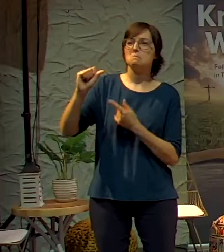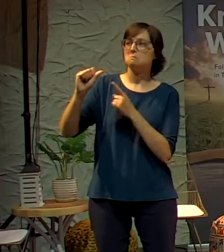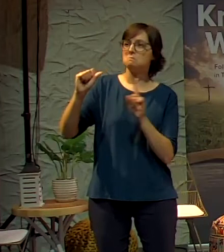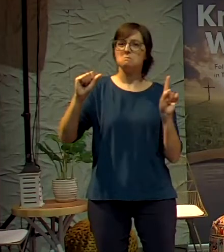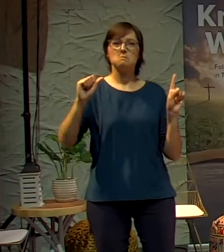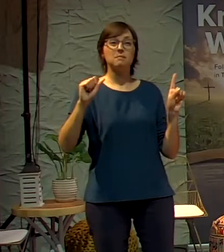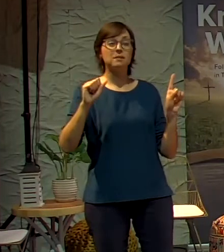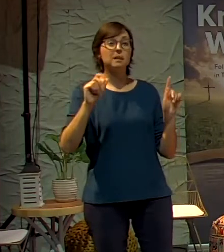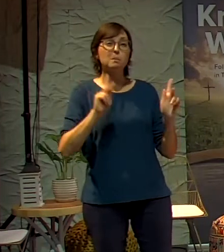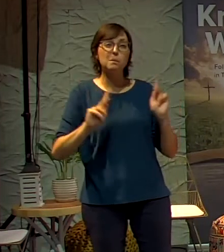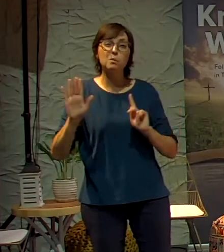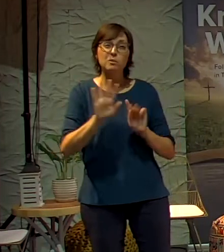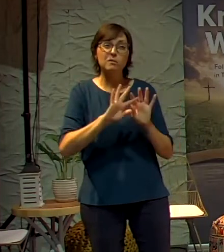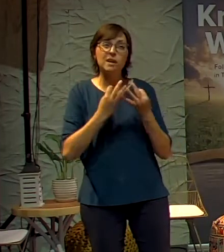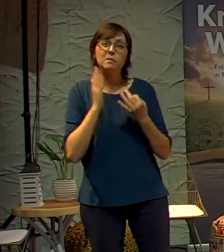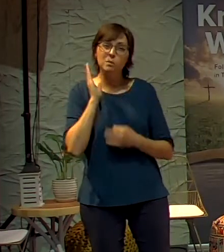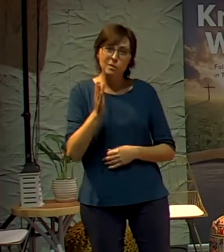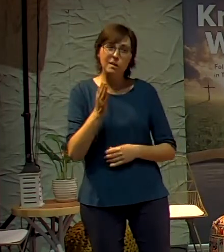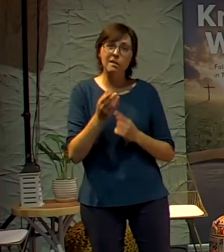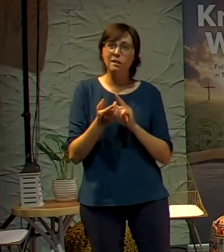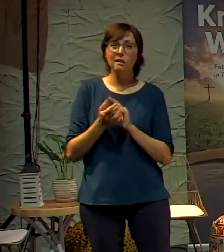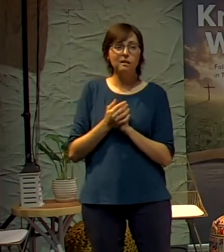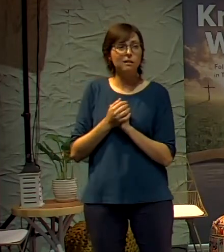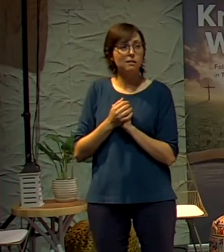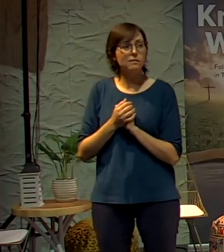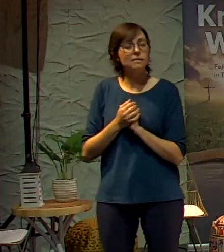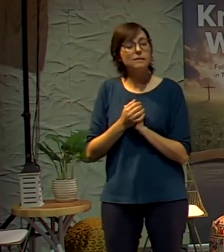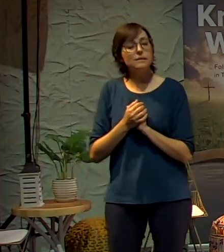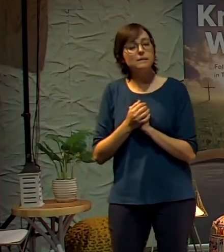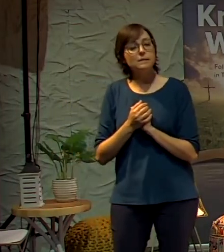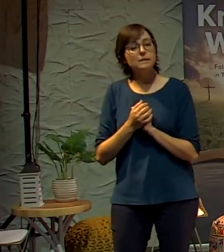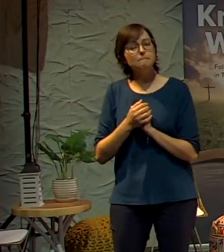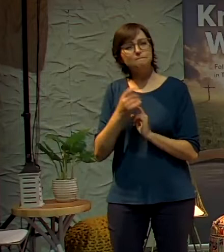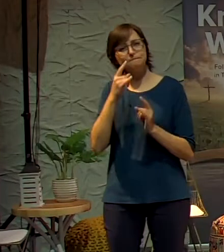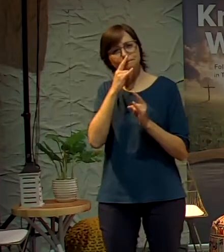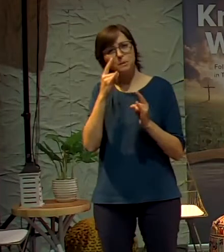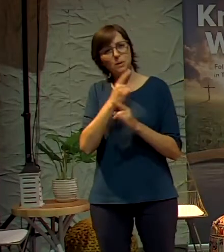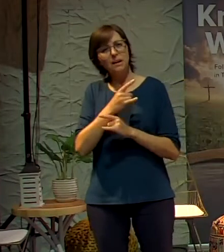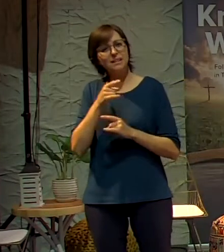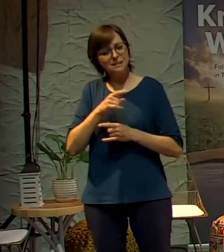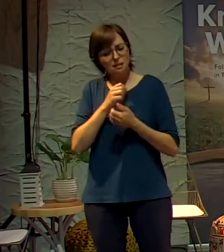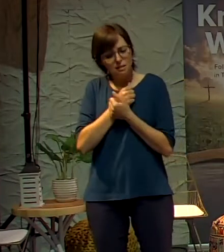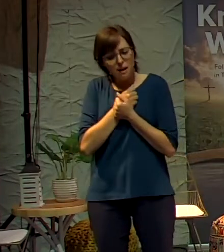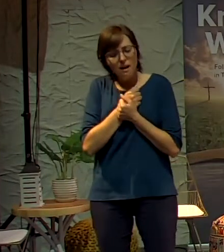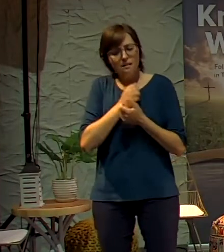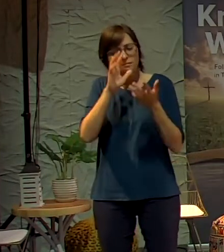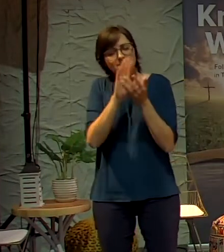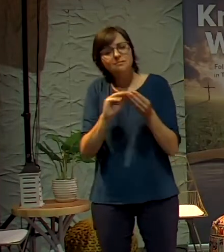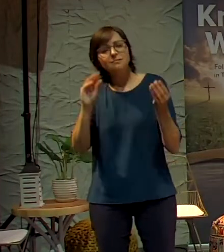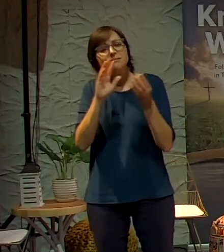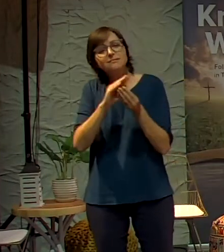family. There's a great irony here, proclaiming so much love and experiencing so much